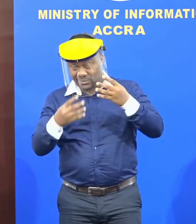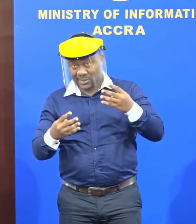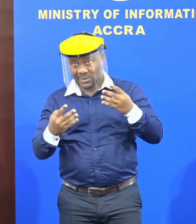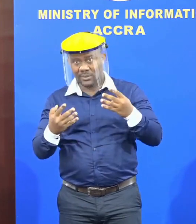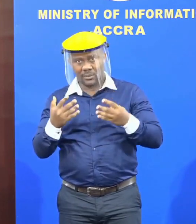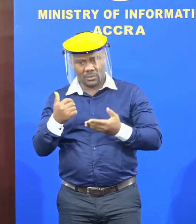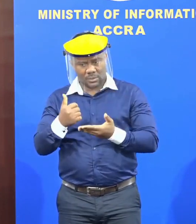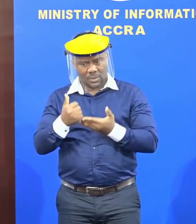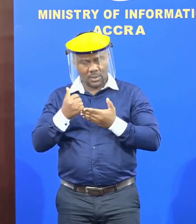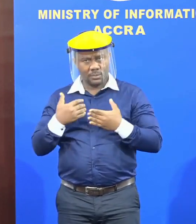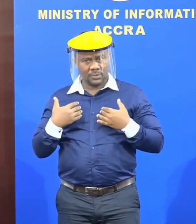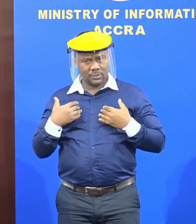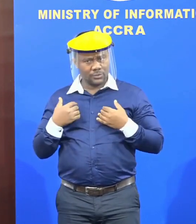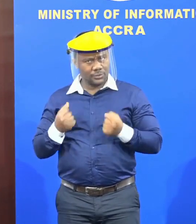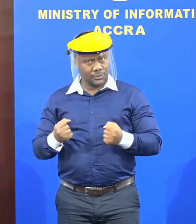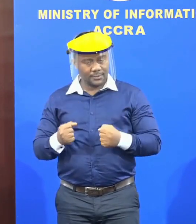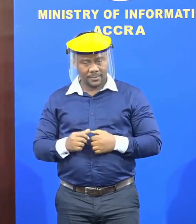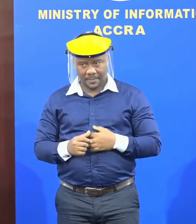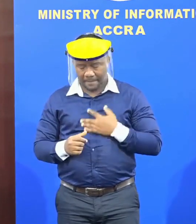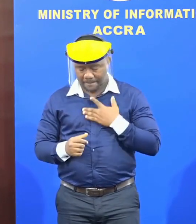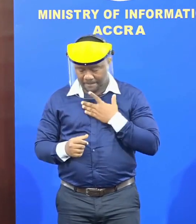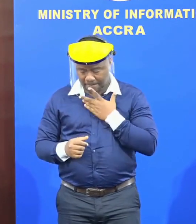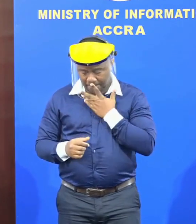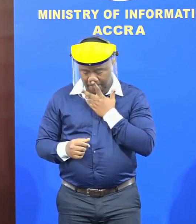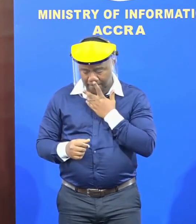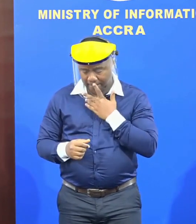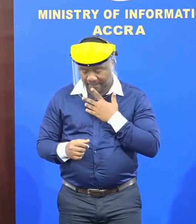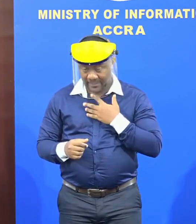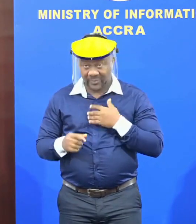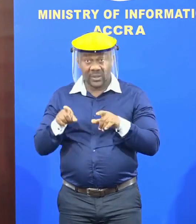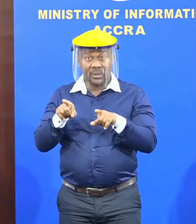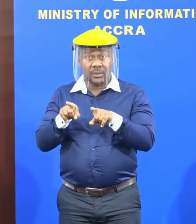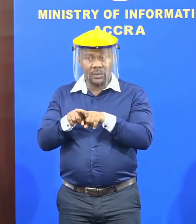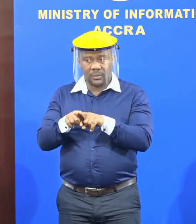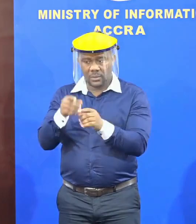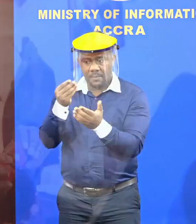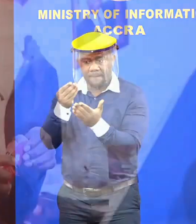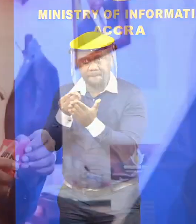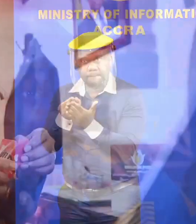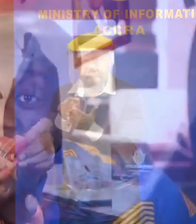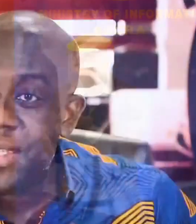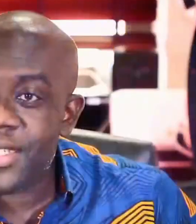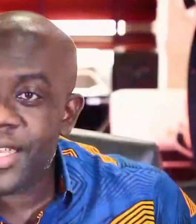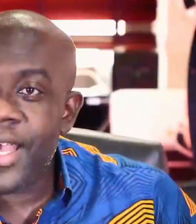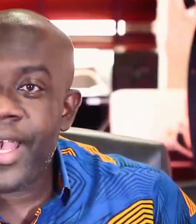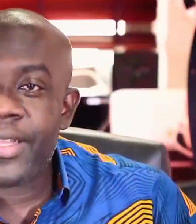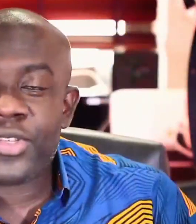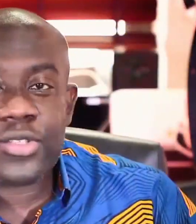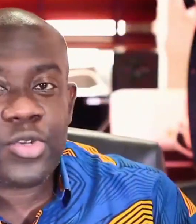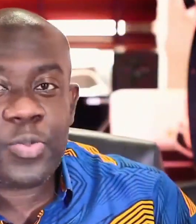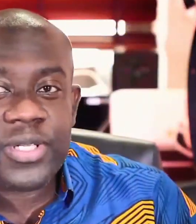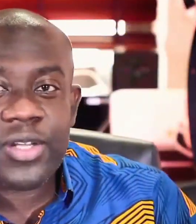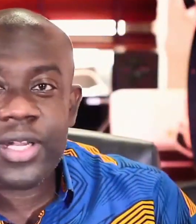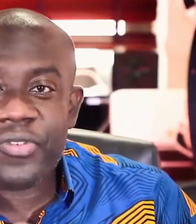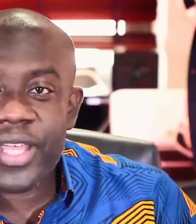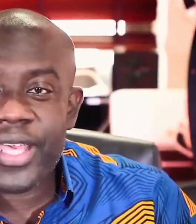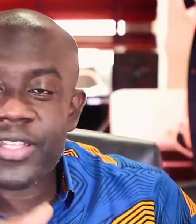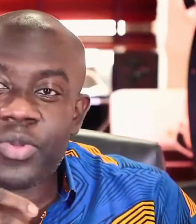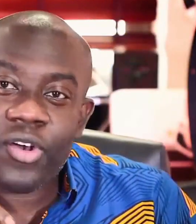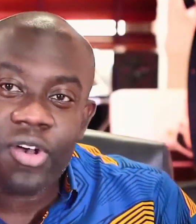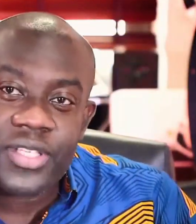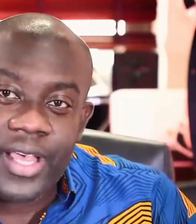apomuden atumi agina yi na afa yetumi nya sika dodo nso de afiri kokoo ni mu emakuafo ene won a wodan kokoo adwuma no wonso